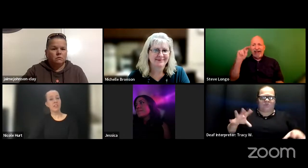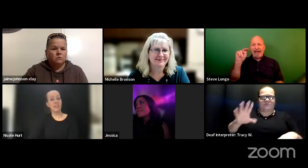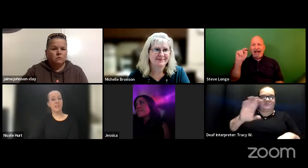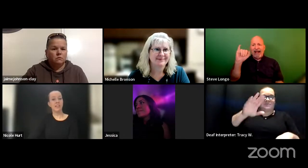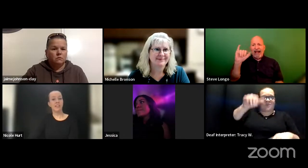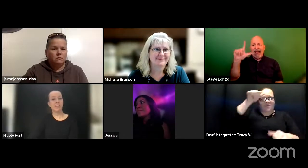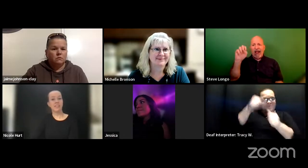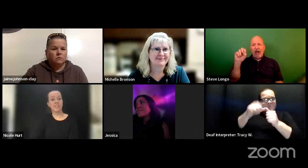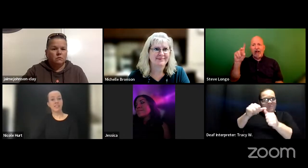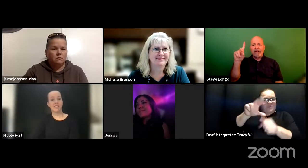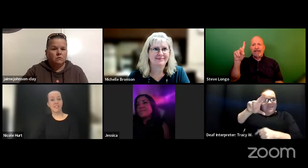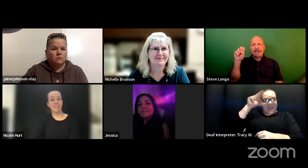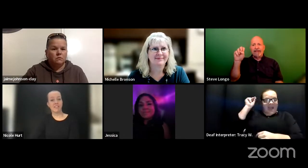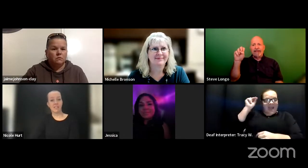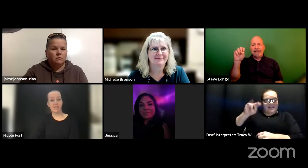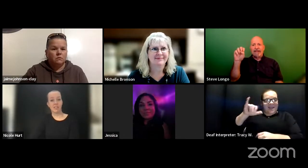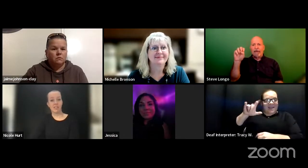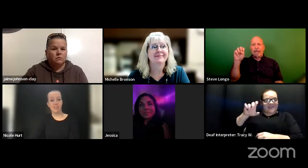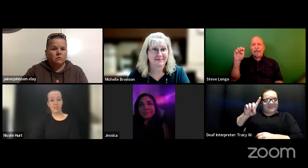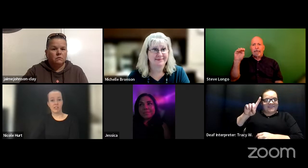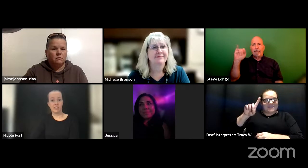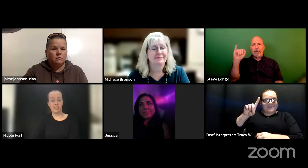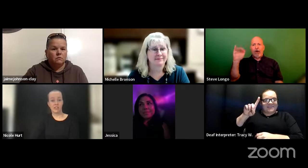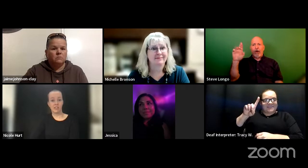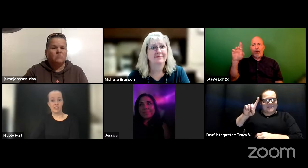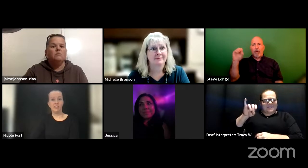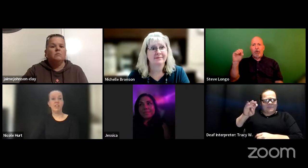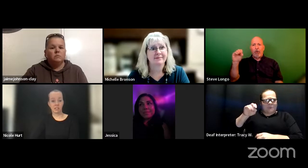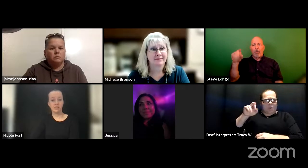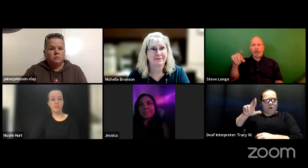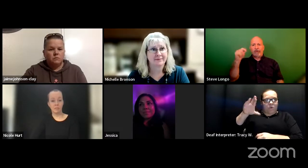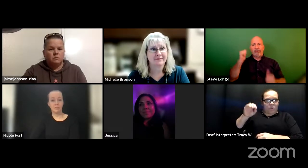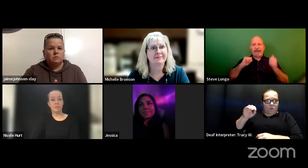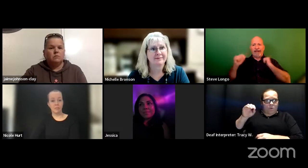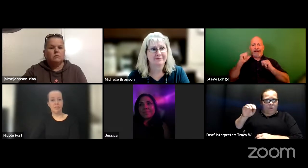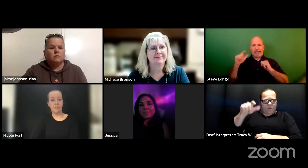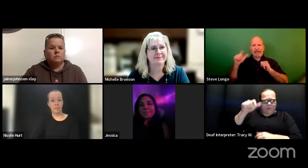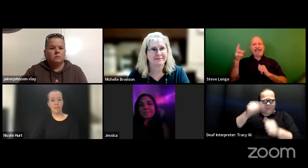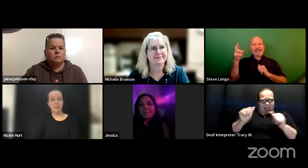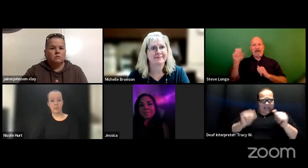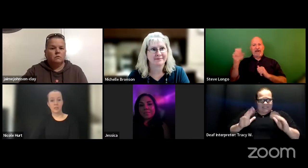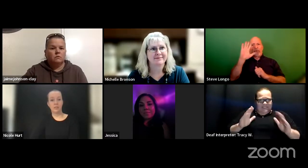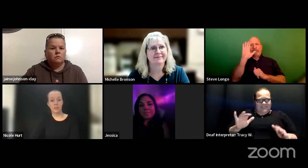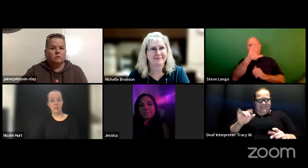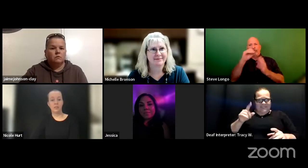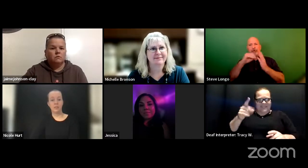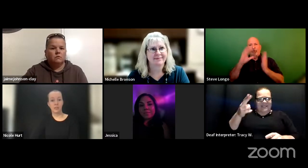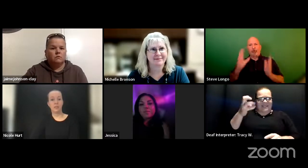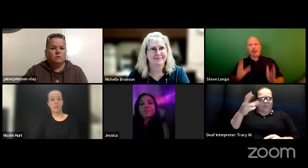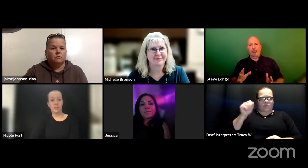and costuming. And some of you, I'm sure, are familiar with Niall DeMarco.